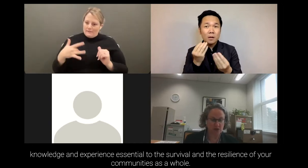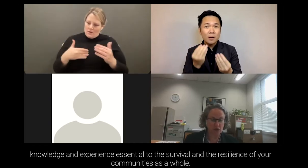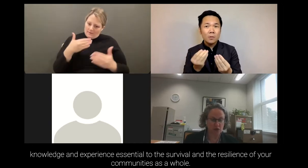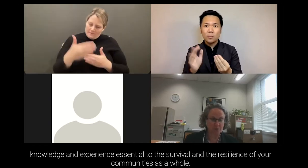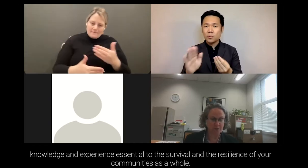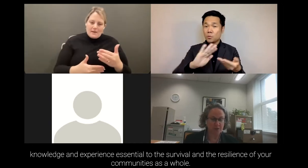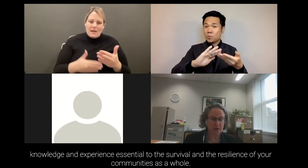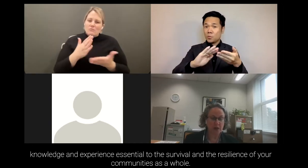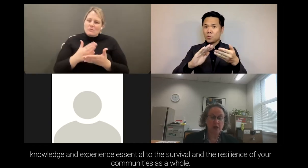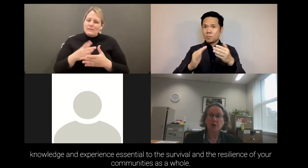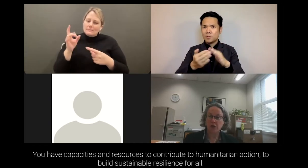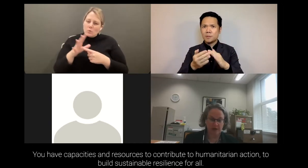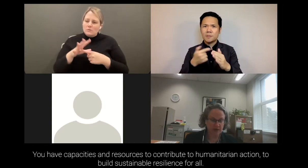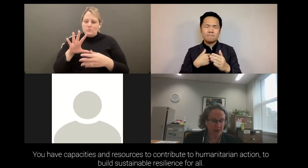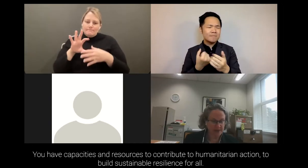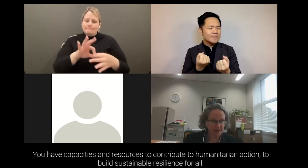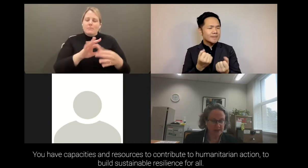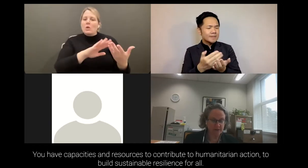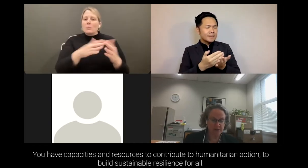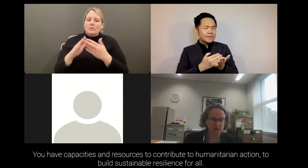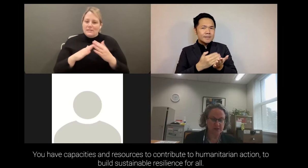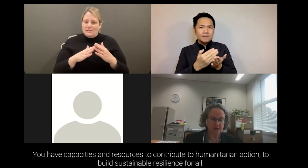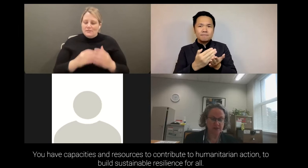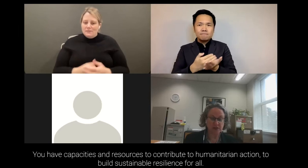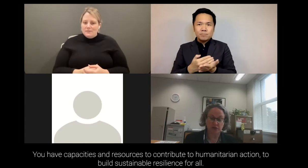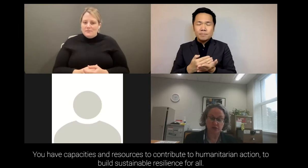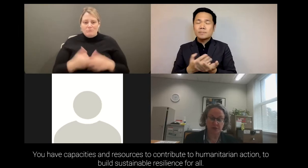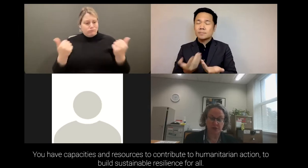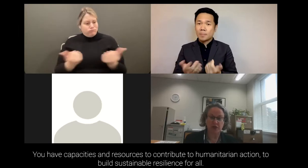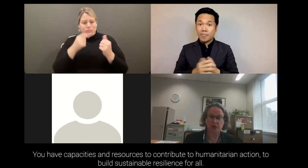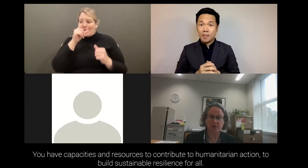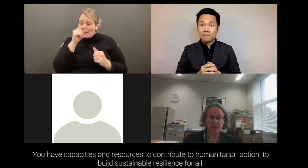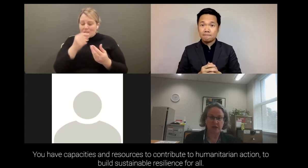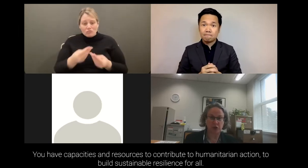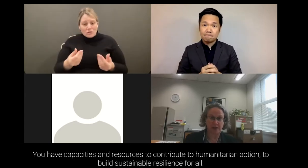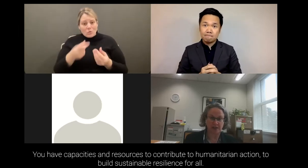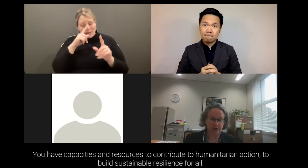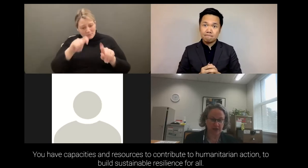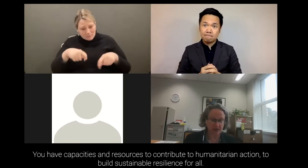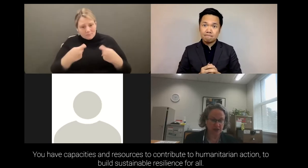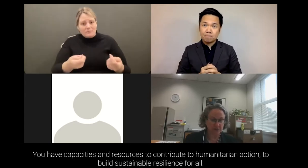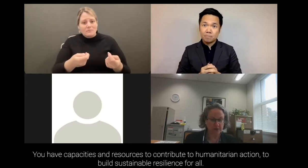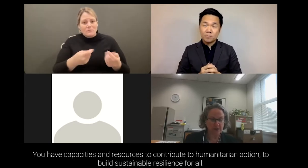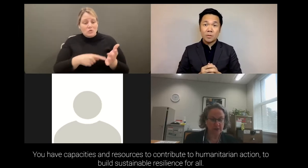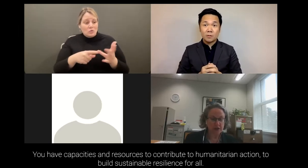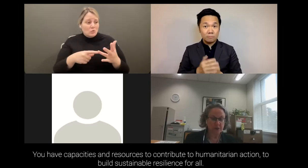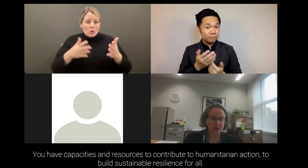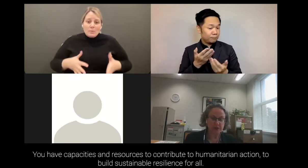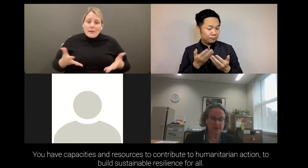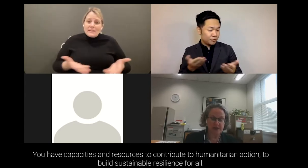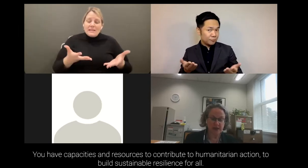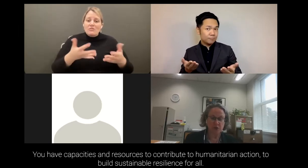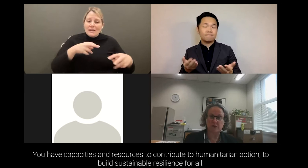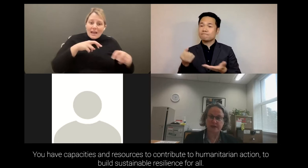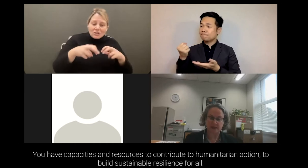communities as a whole. You have capacities and resources to contribute to humanitarian action, to